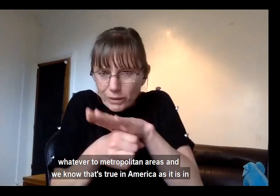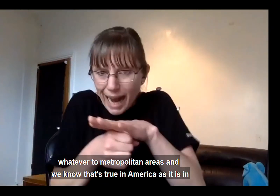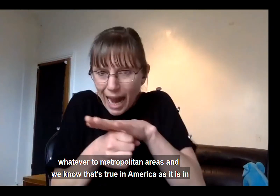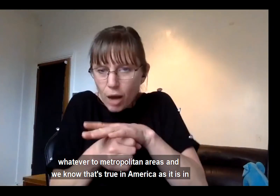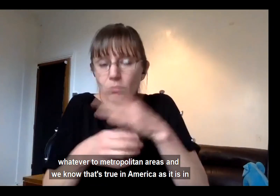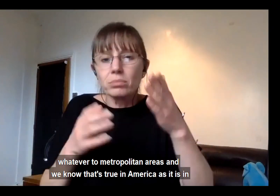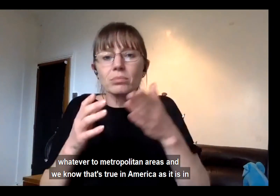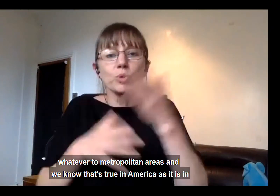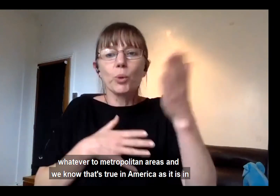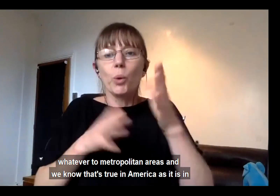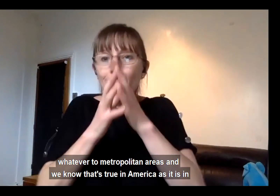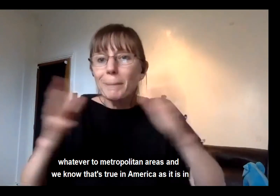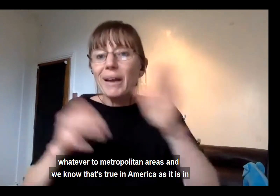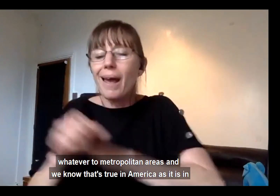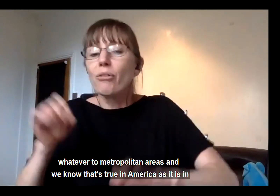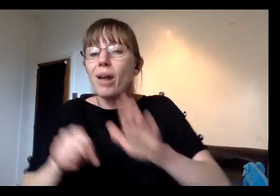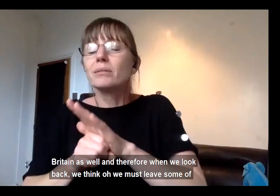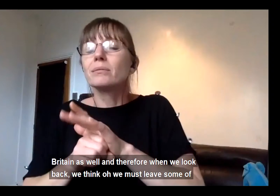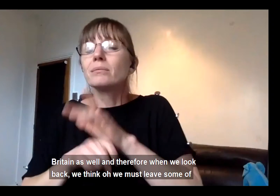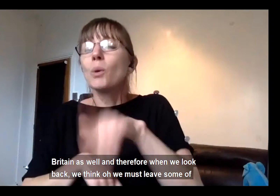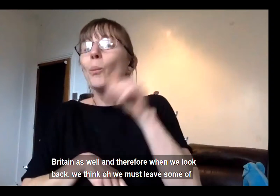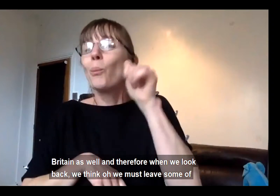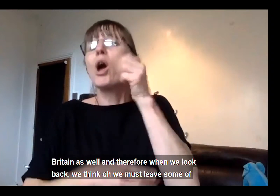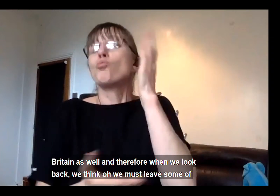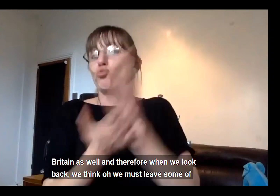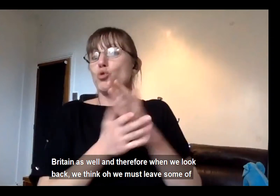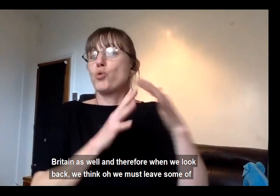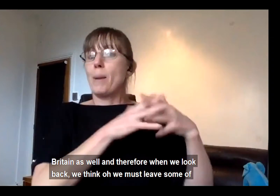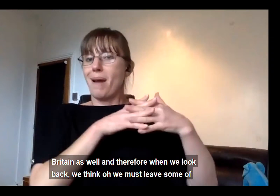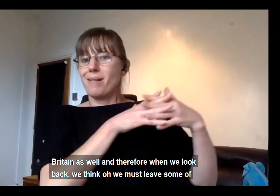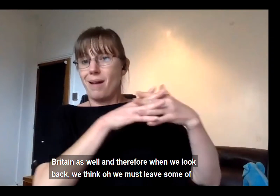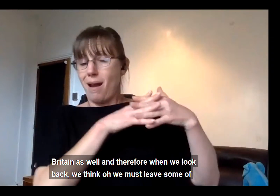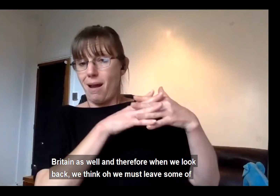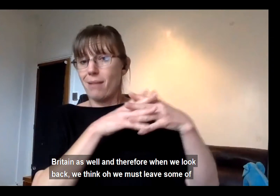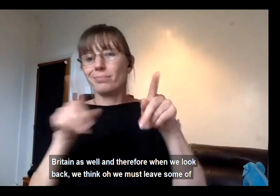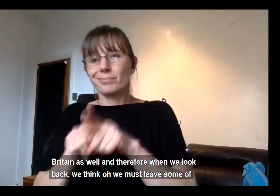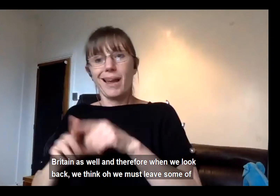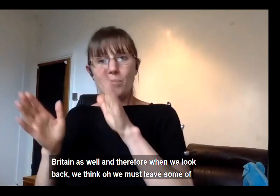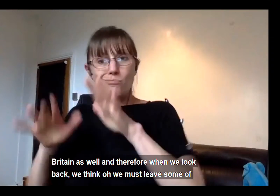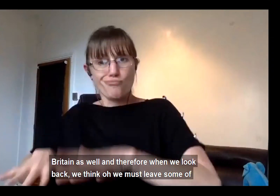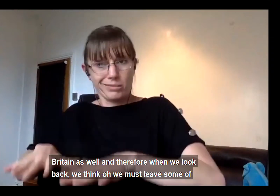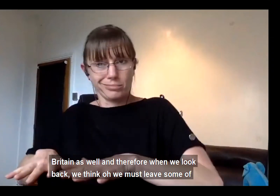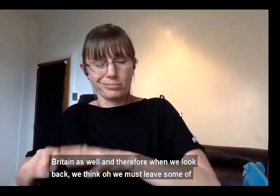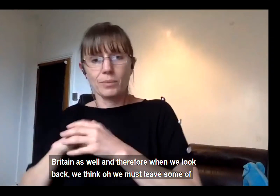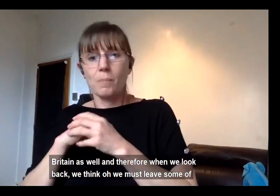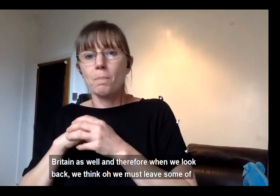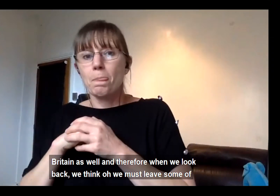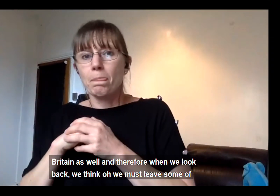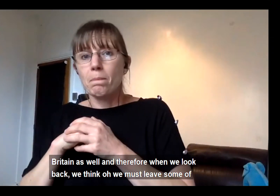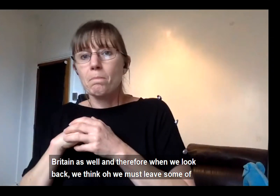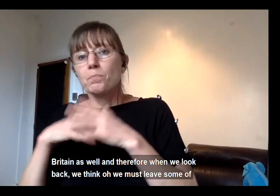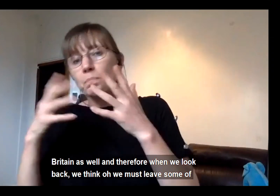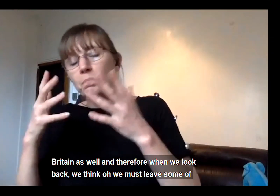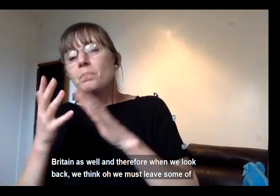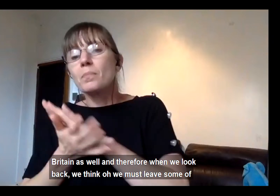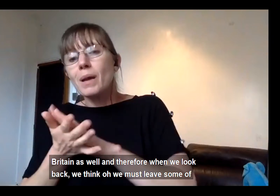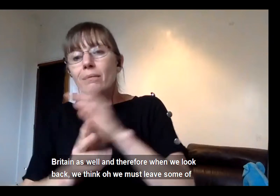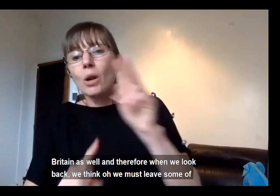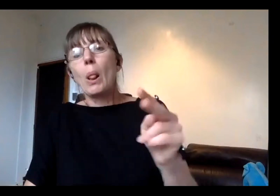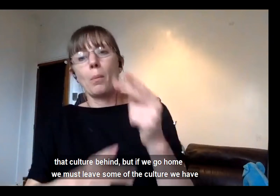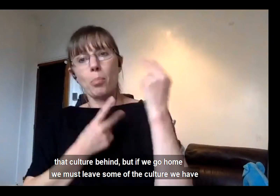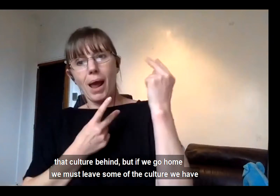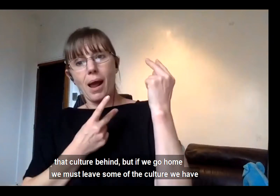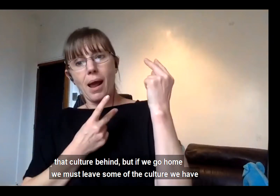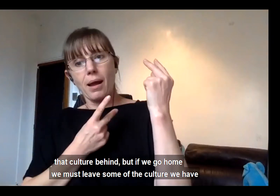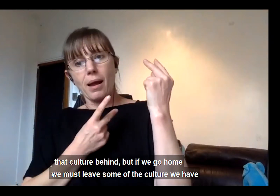metropolitan areas, and we know that that's true in America as it is in Britain as well. And therefore, when we look back, we think, "Oh, we must